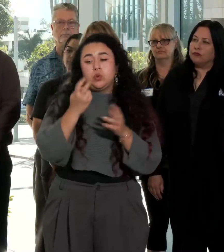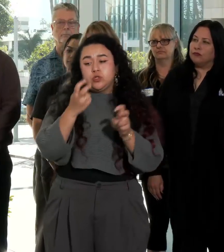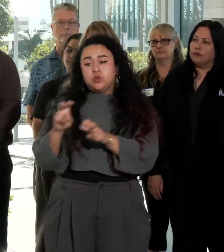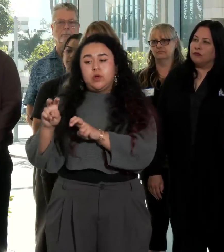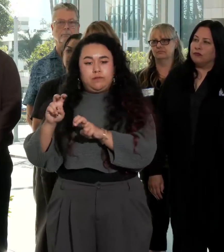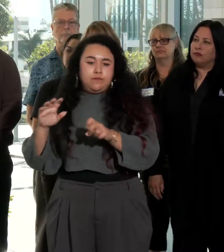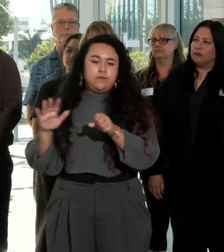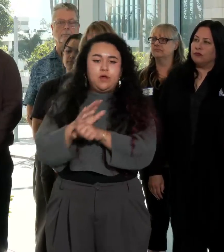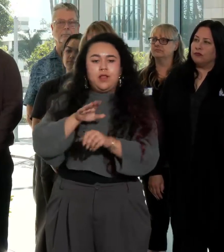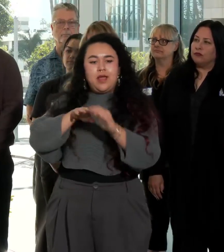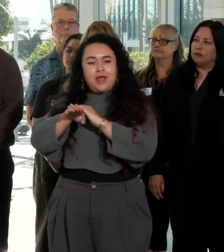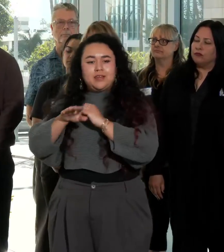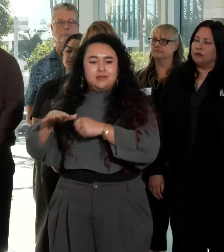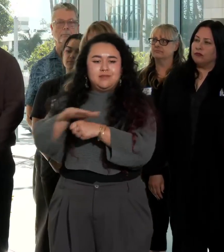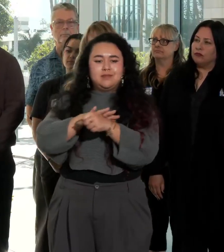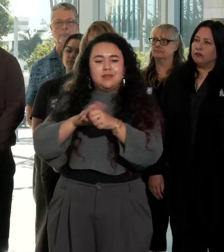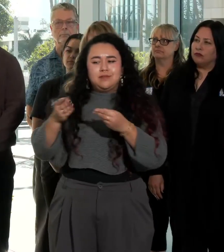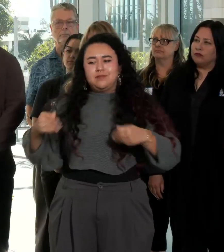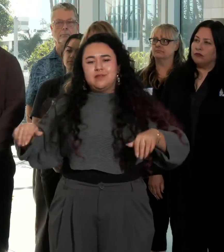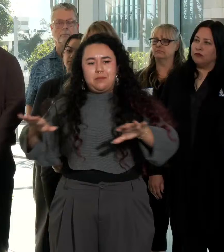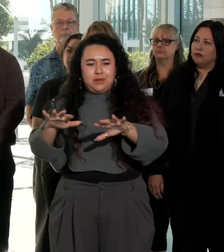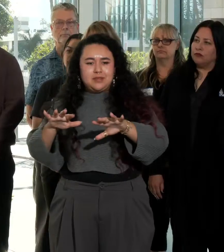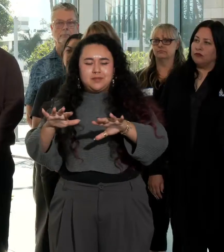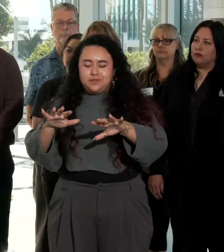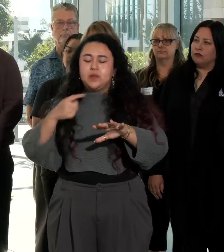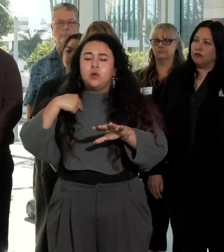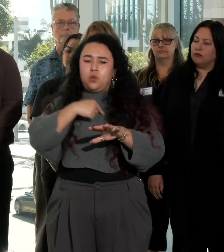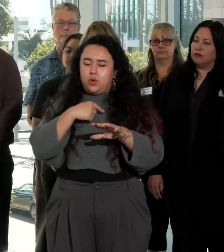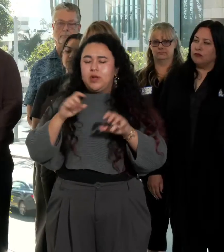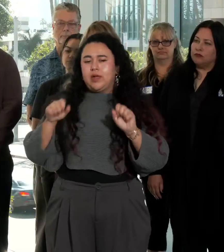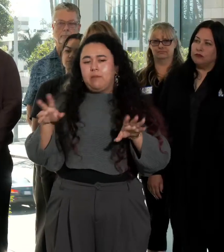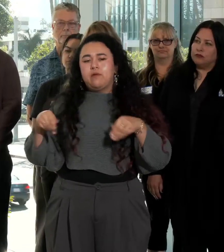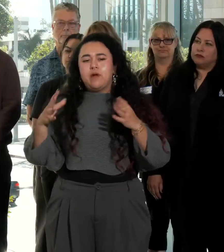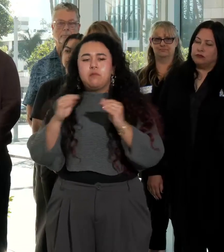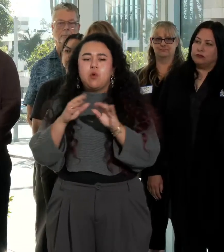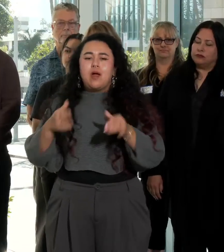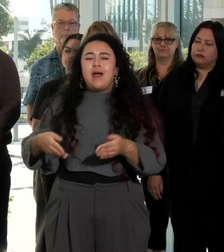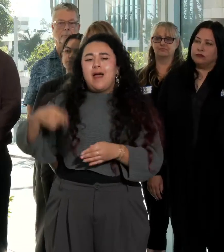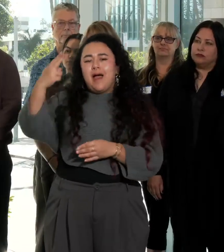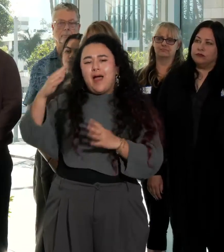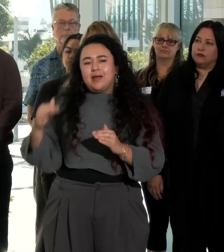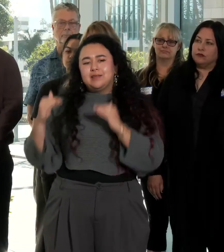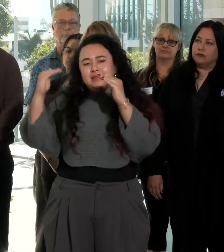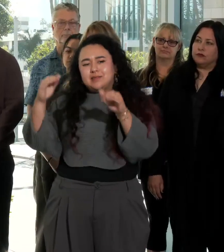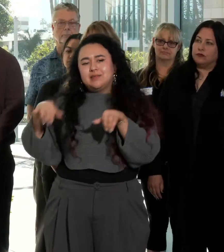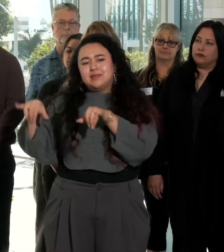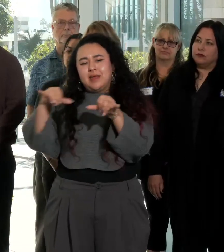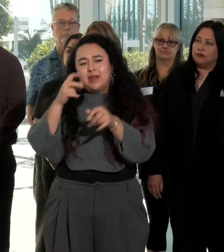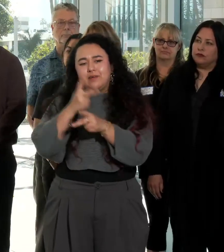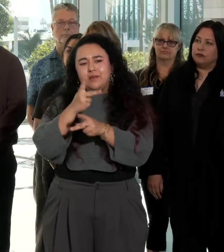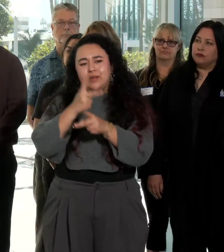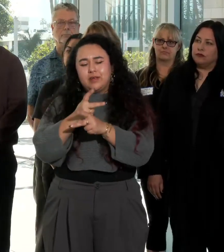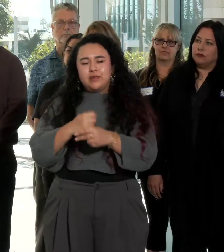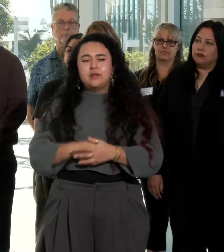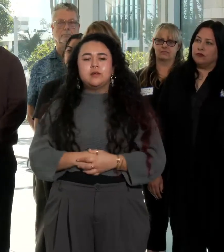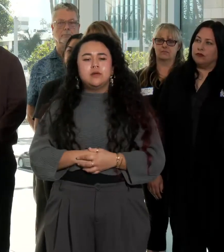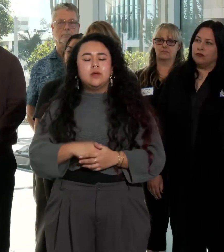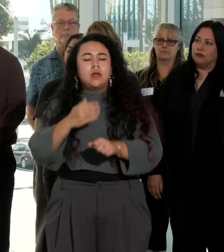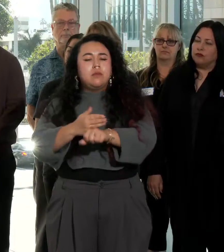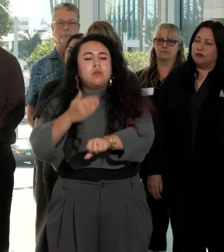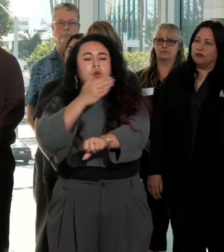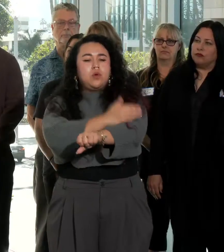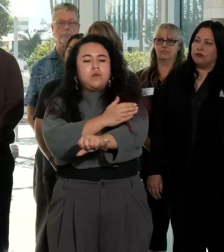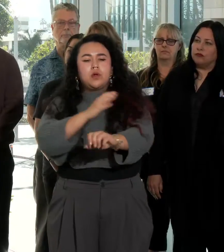full access to the campus, and that will allow us to provide a higher standard of care and